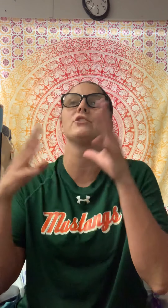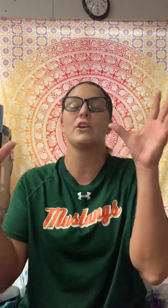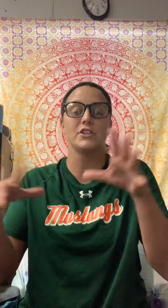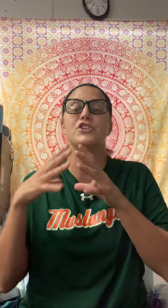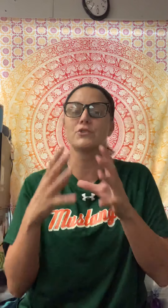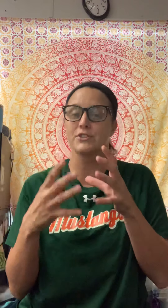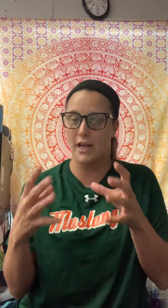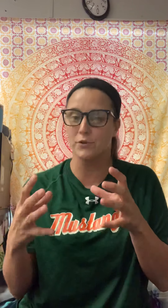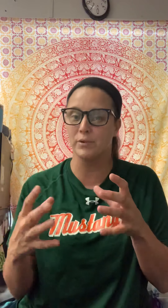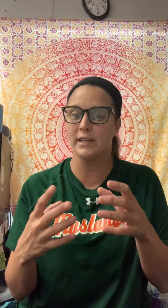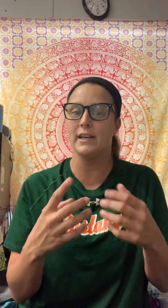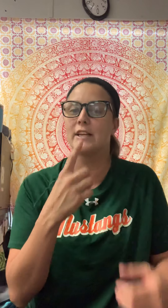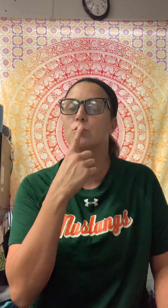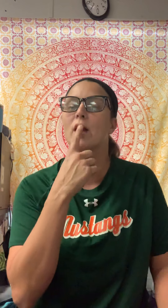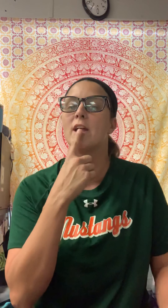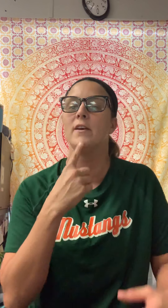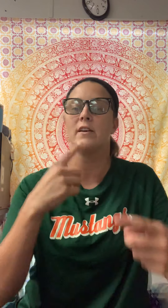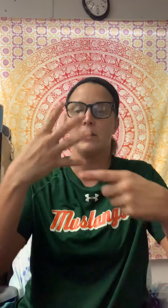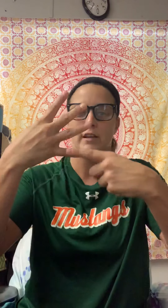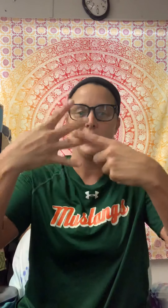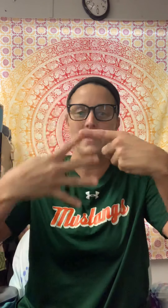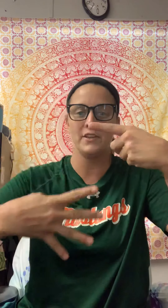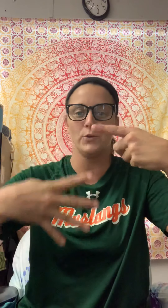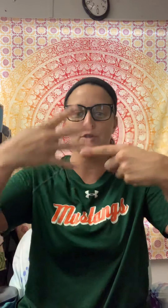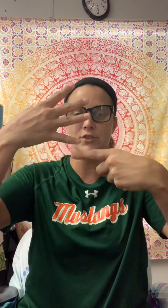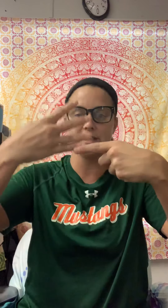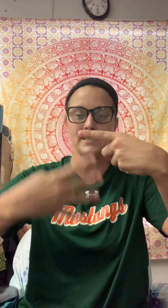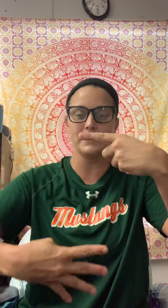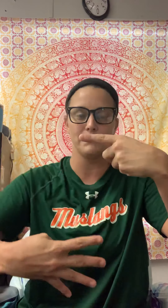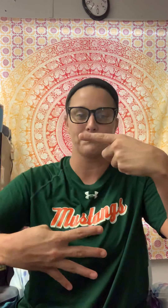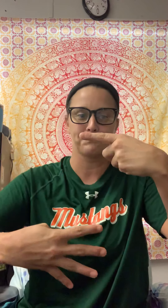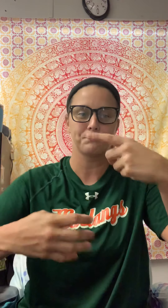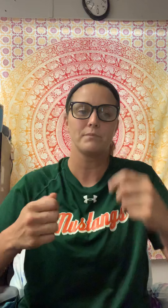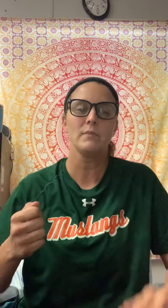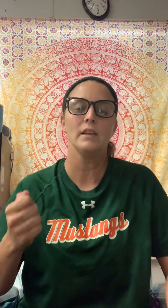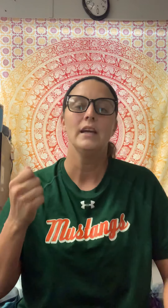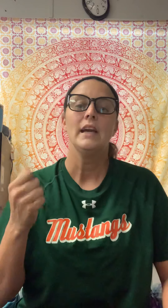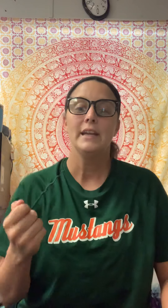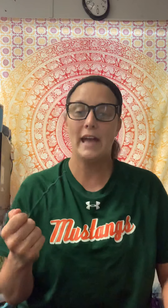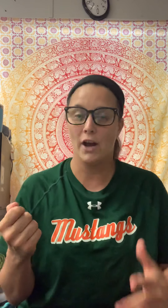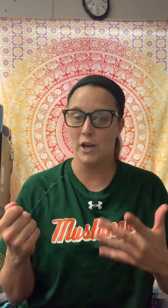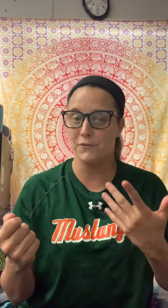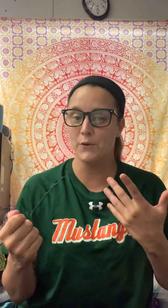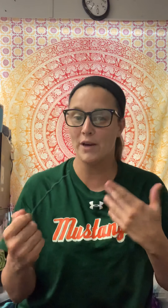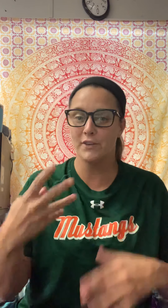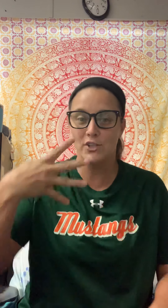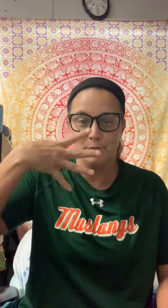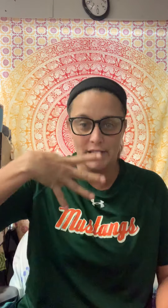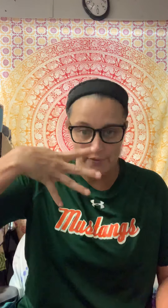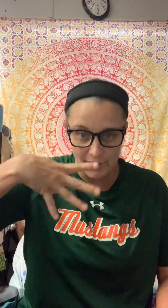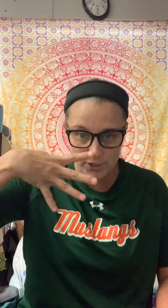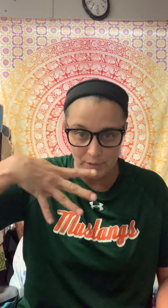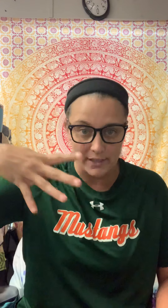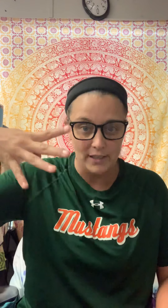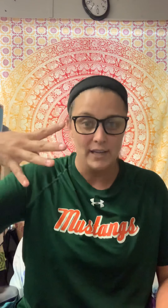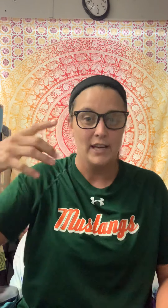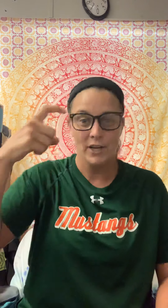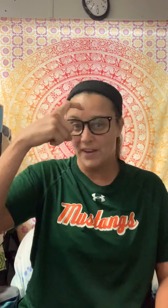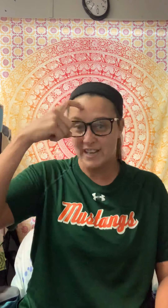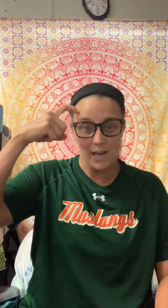the general sign for bleed is red, and then you will use this. Now, if you have a nosebleed, I have a nosebleed. If I cut